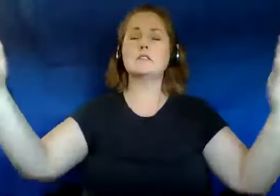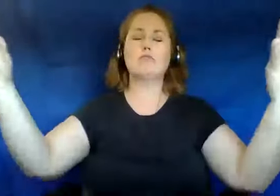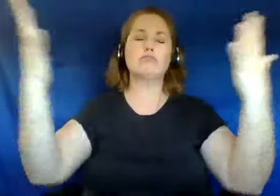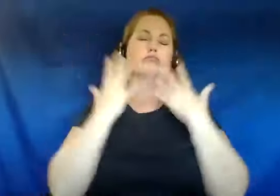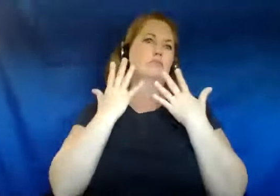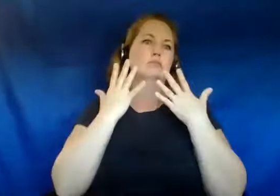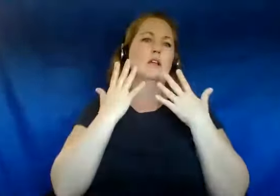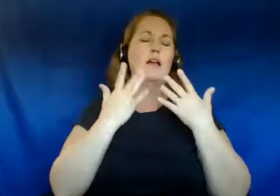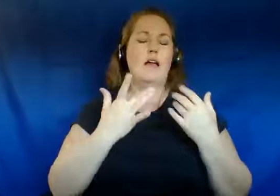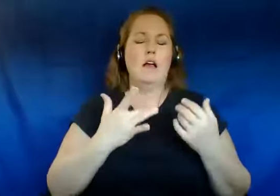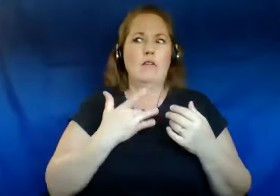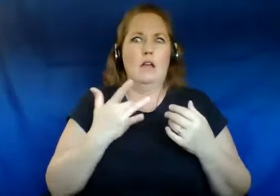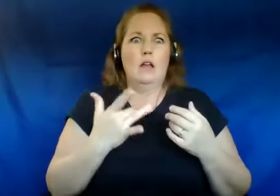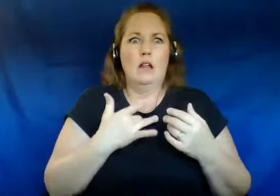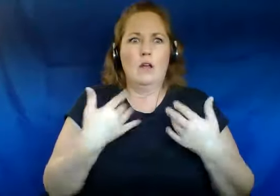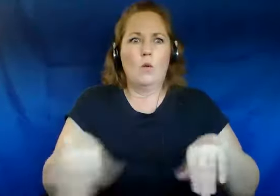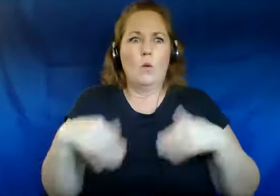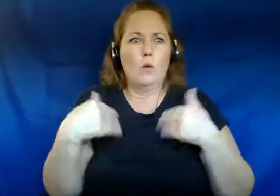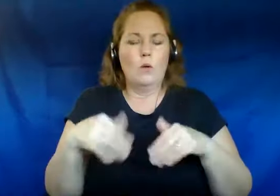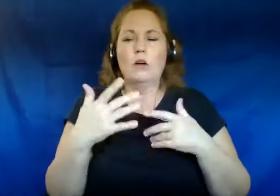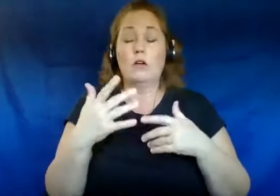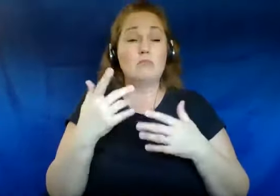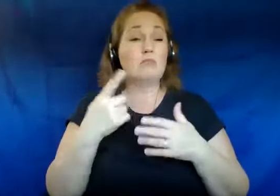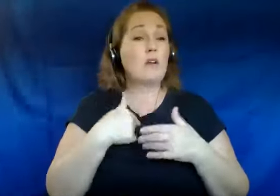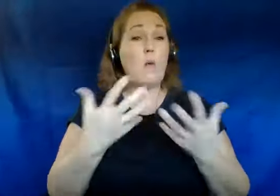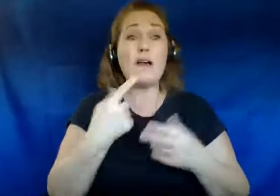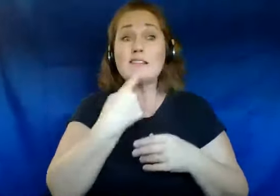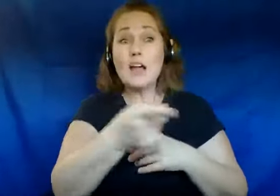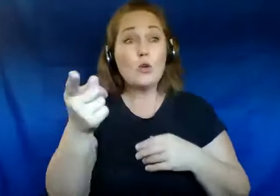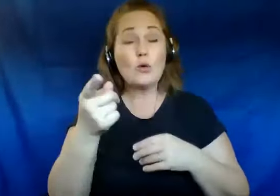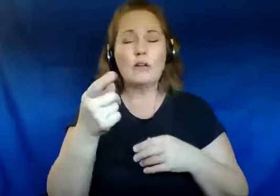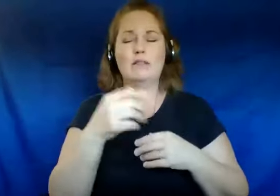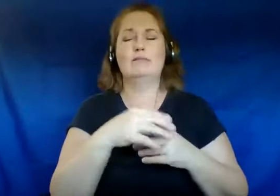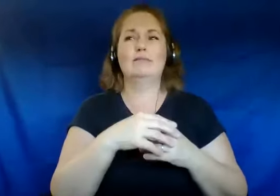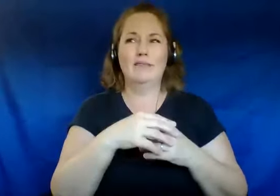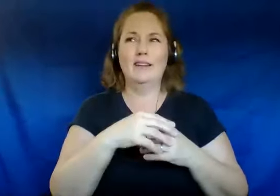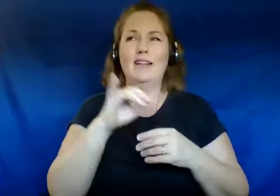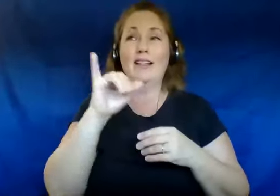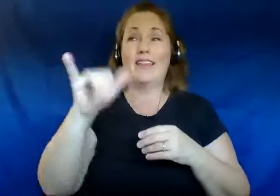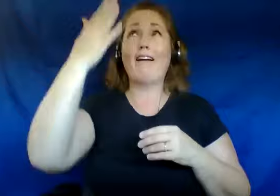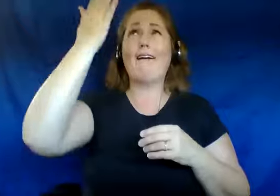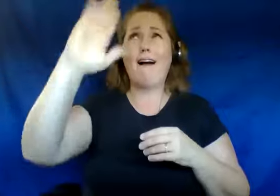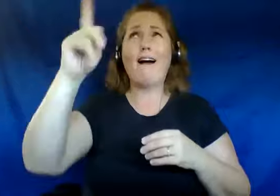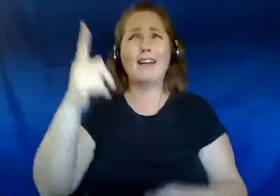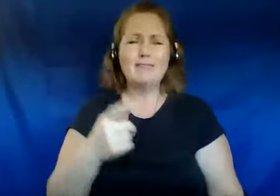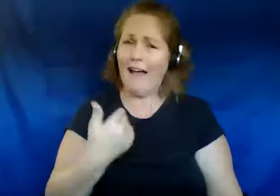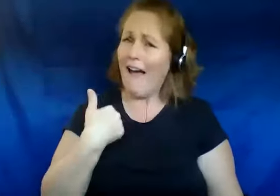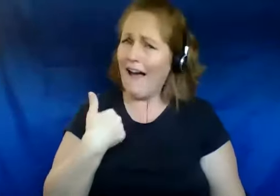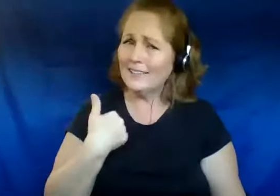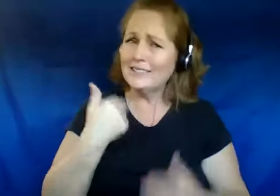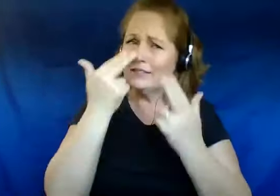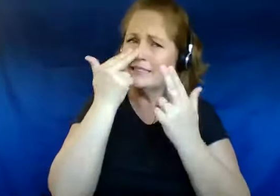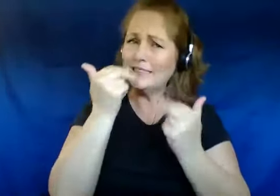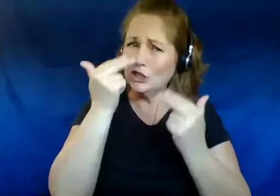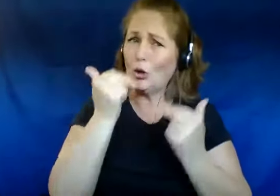feeling. And what I'd like to tell you is what a sense of humor that God has. And that